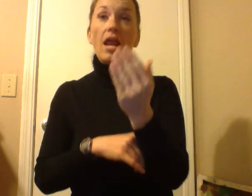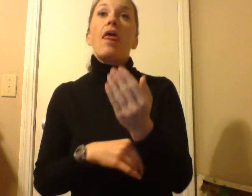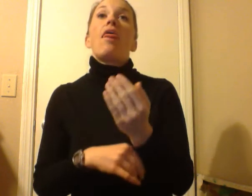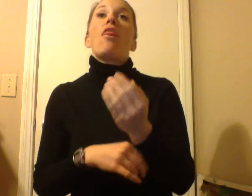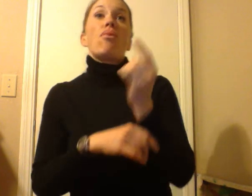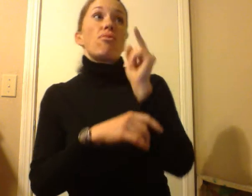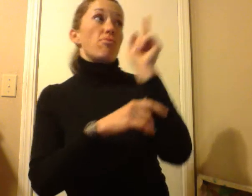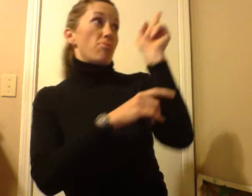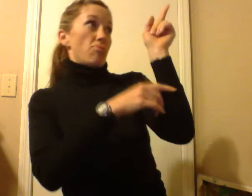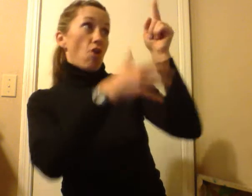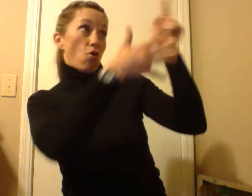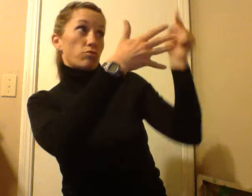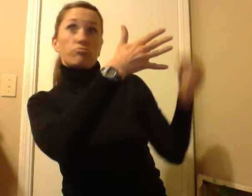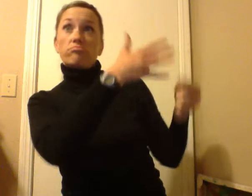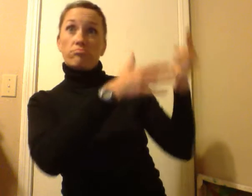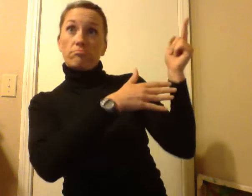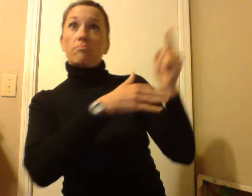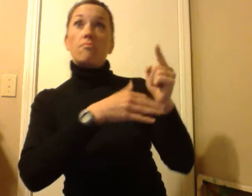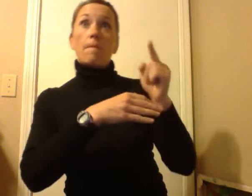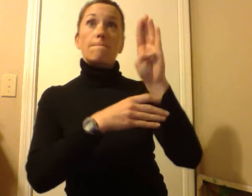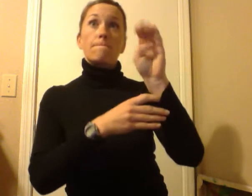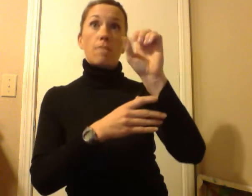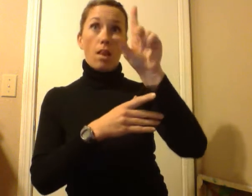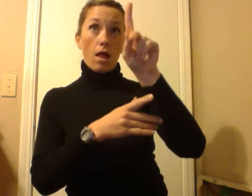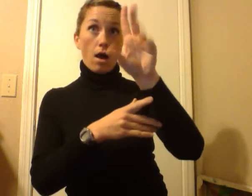blocks. What I need is 1 out of every 2 of you.